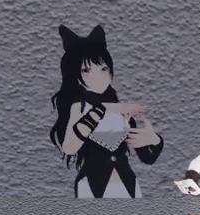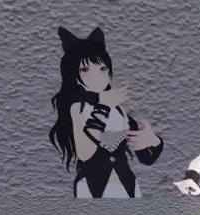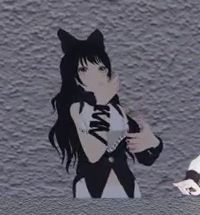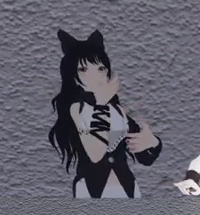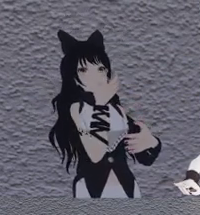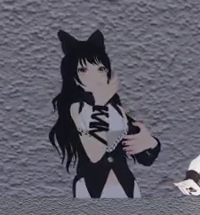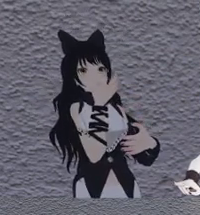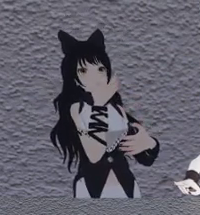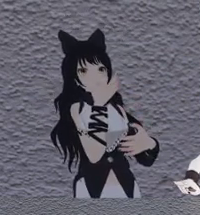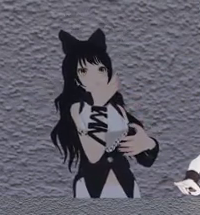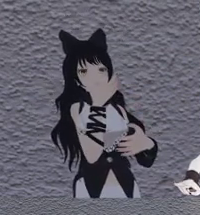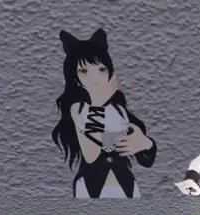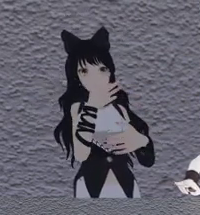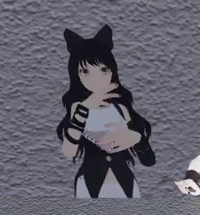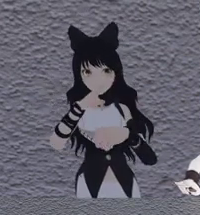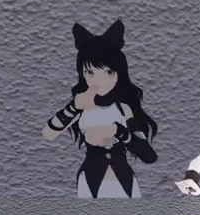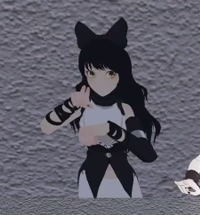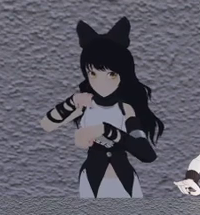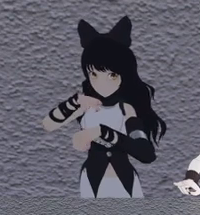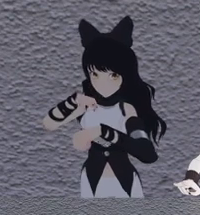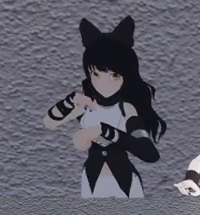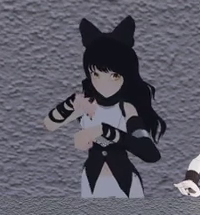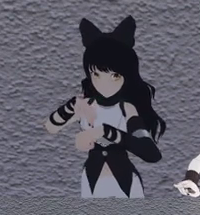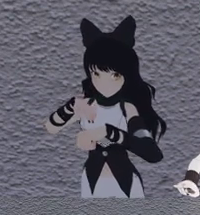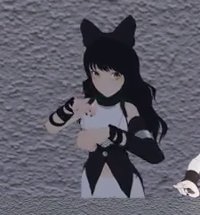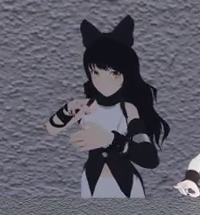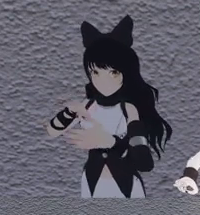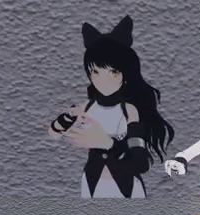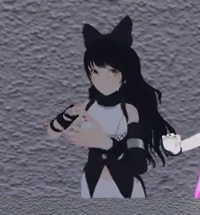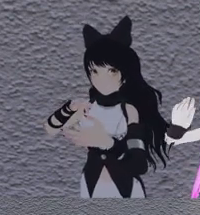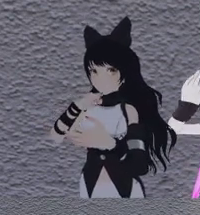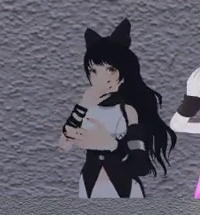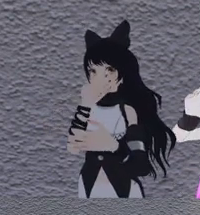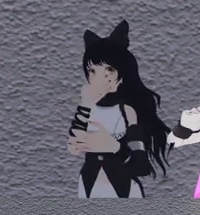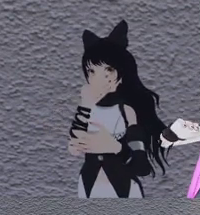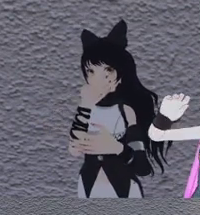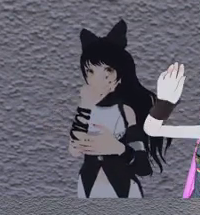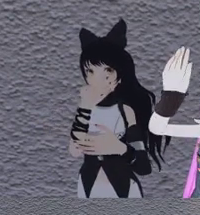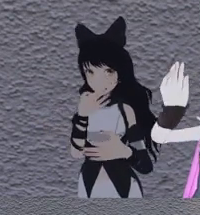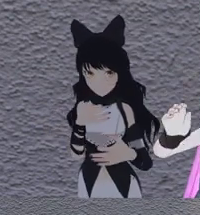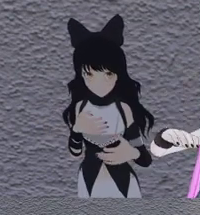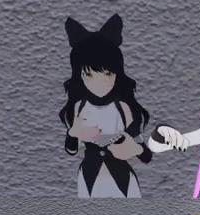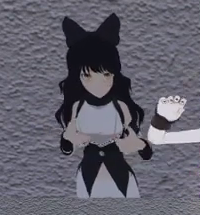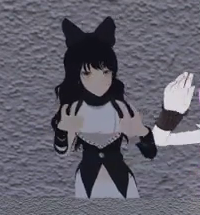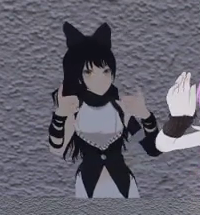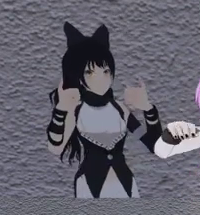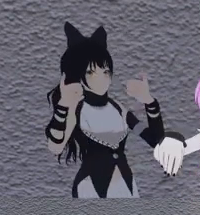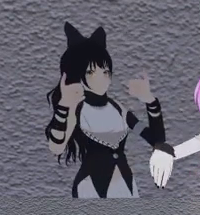Potato chip. It's a very weird way to say it. This is more common.